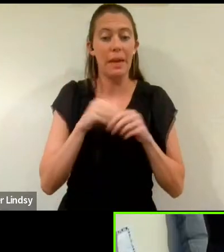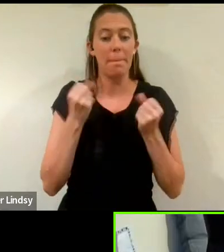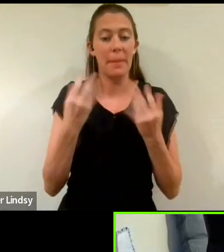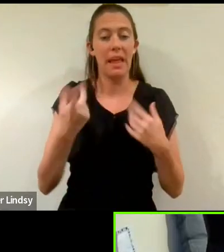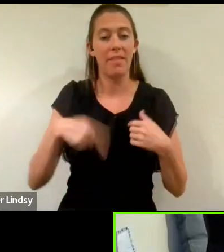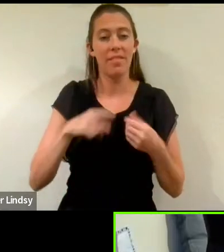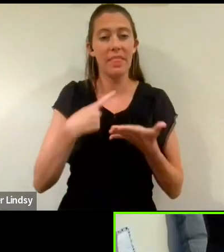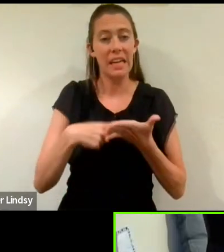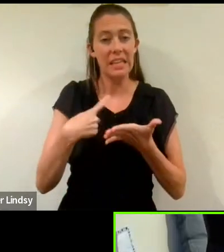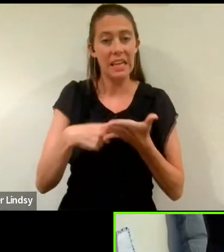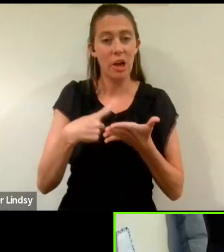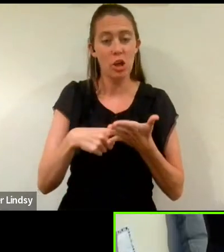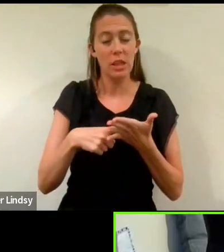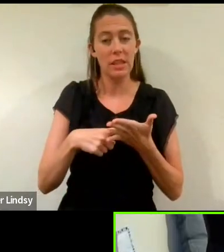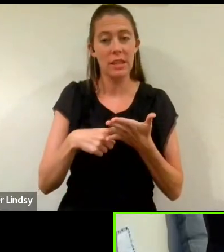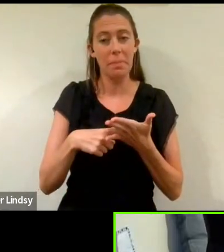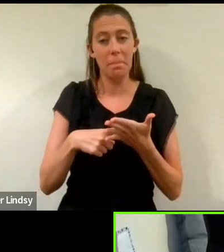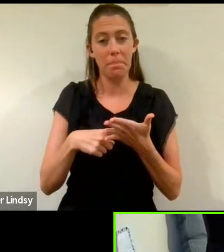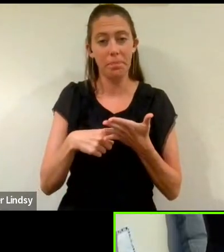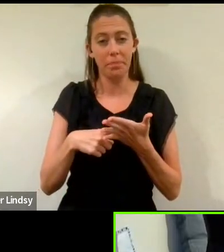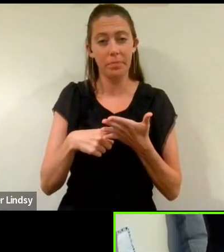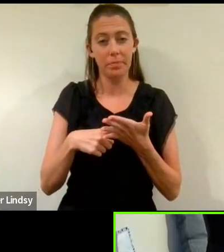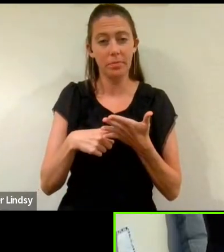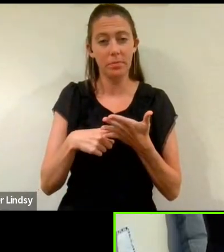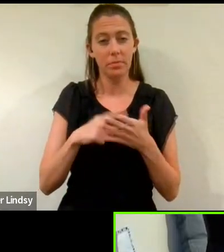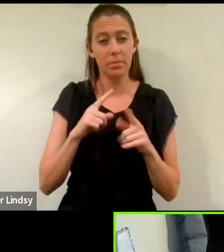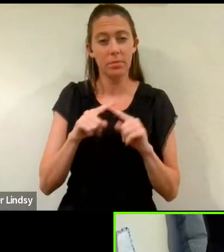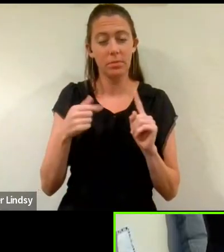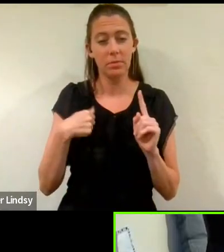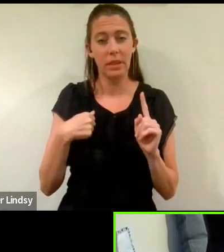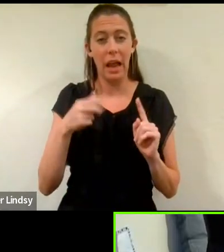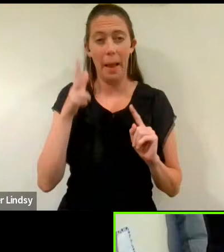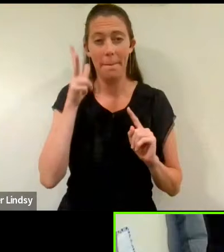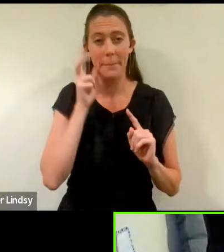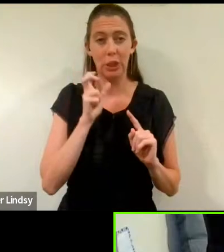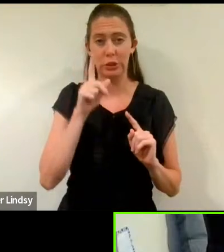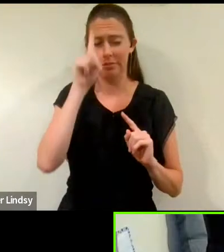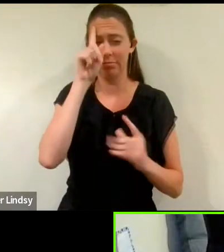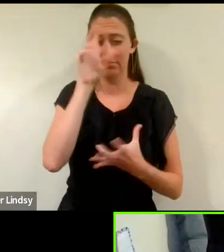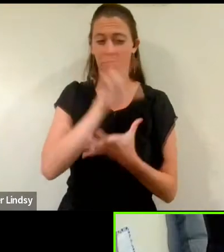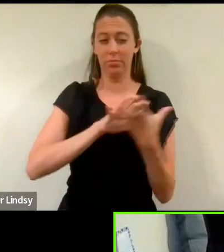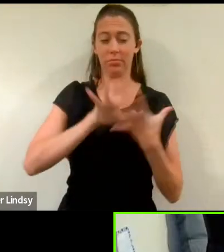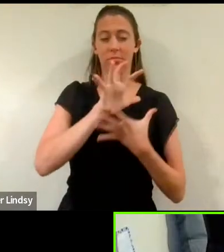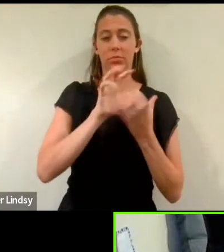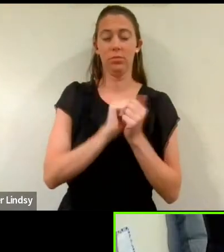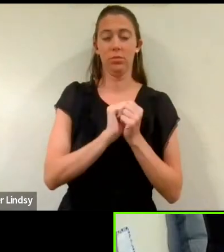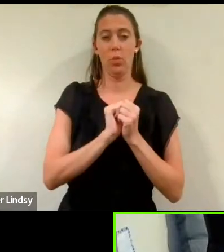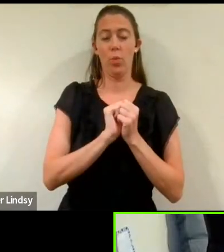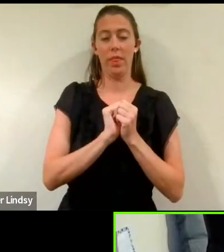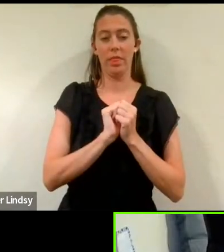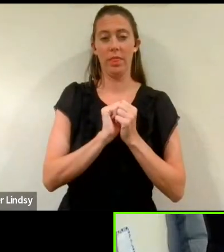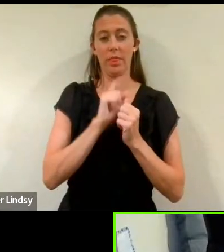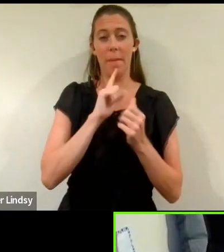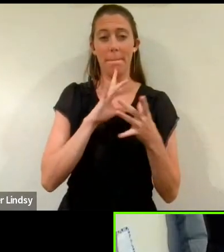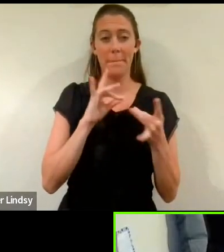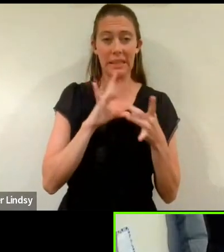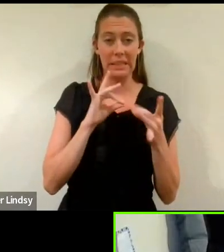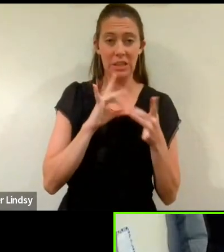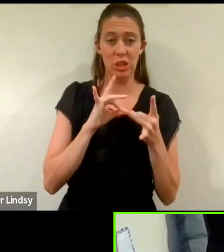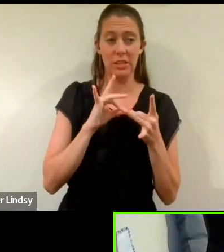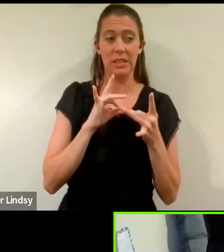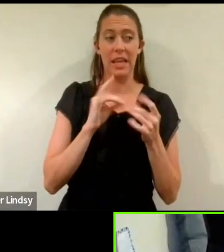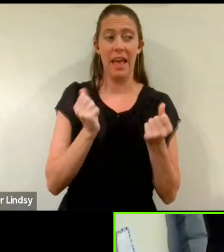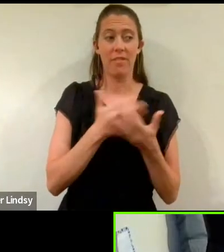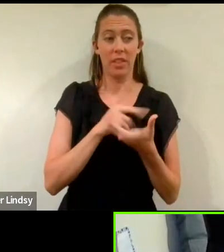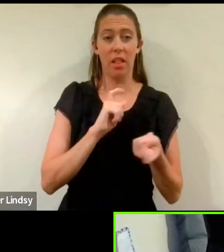that. Confusion over messages. This seems to be a theme. Constant change, theme.